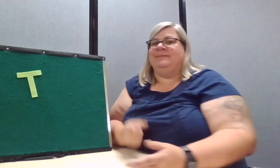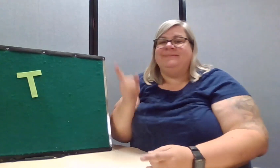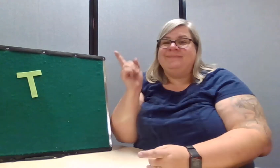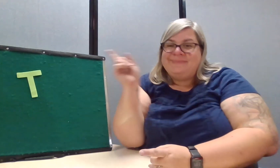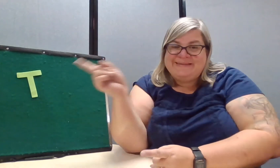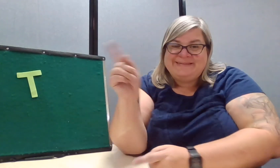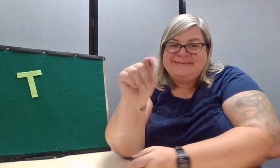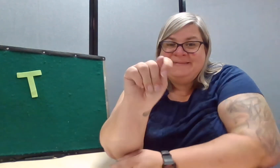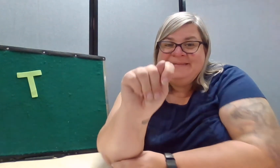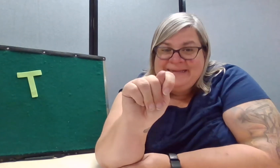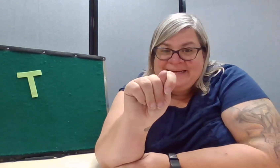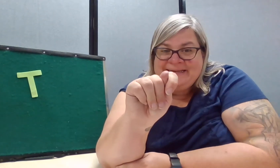Next, we have the letter T.